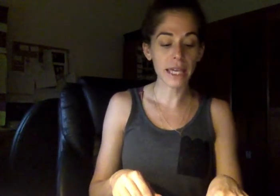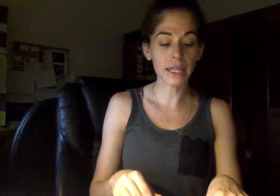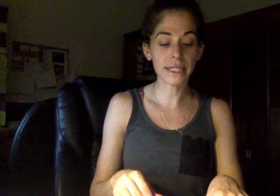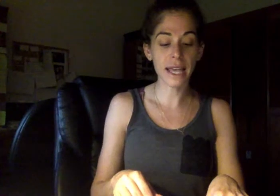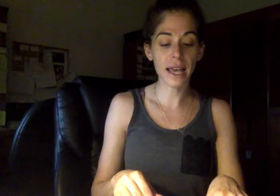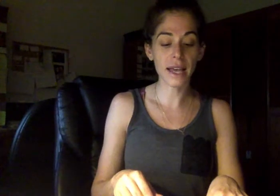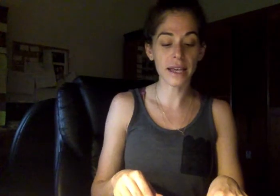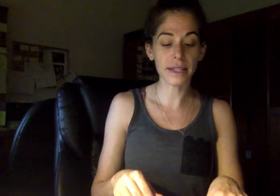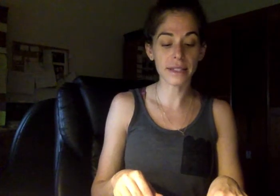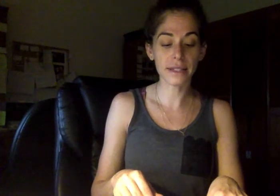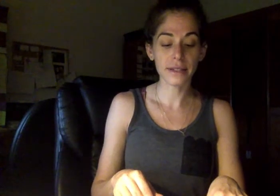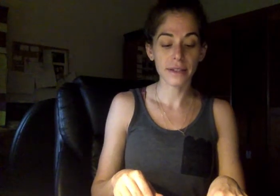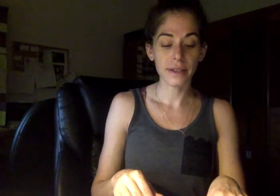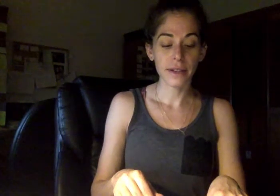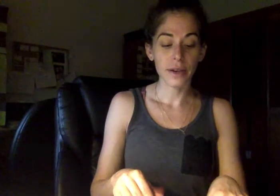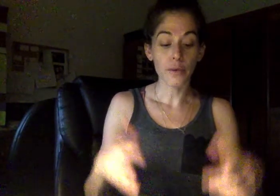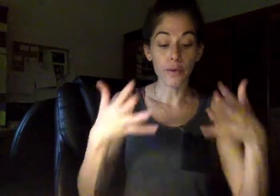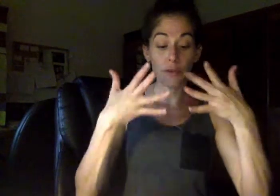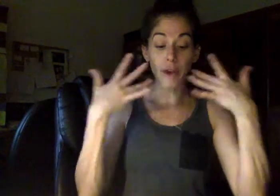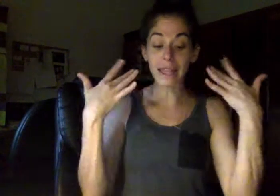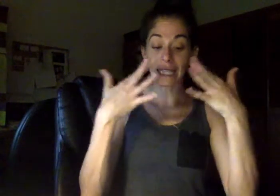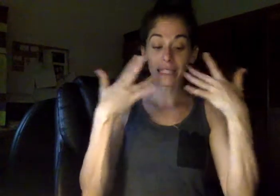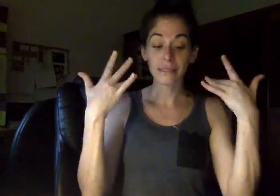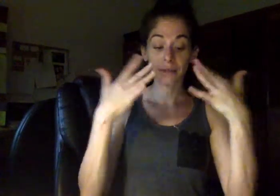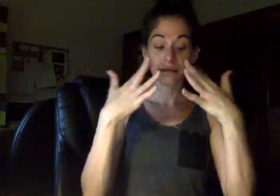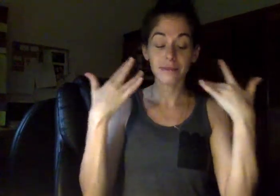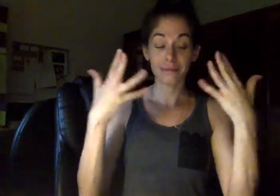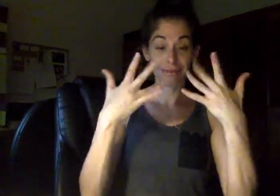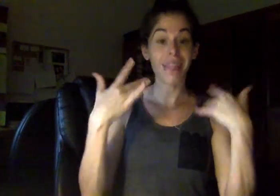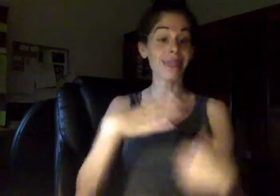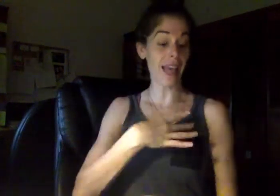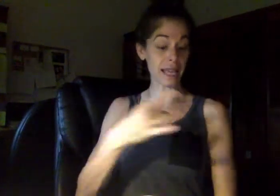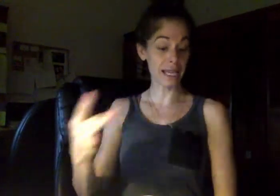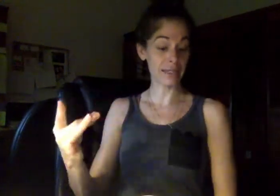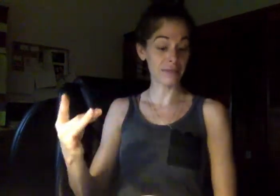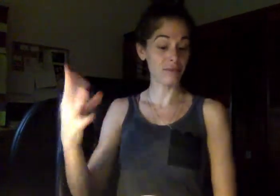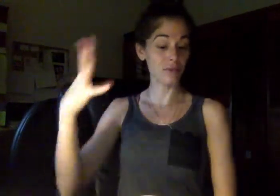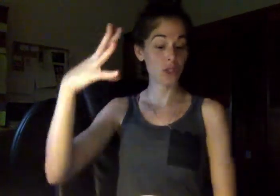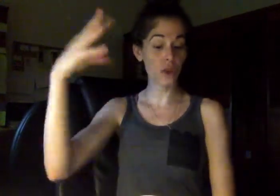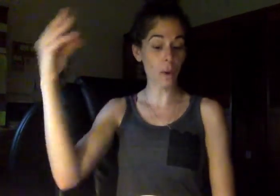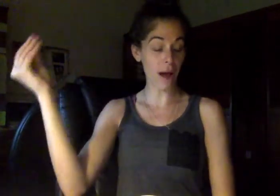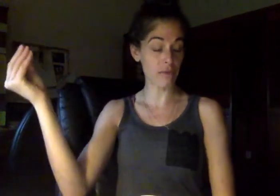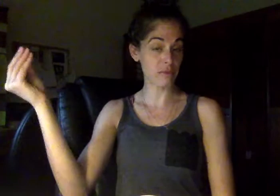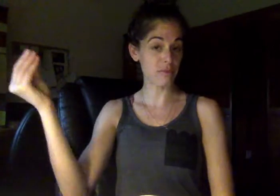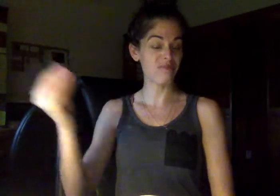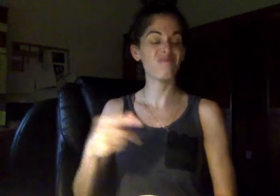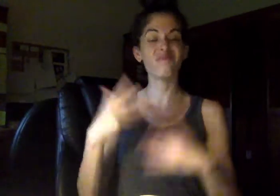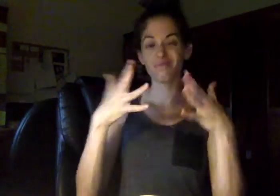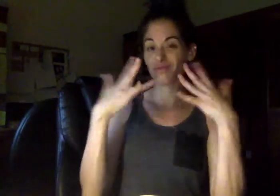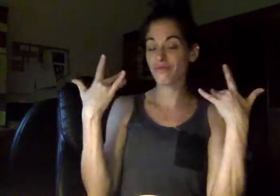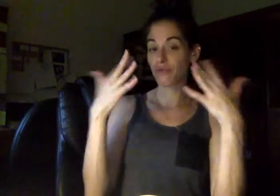It says, friendly, like to go out.